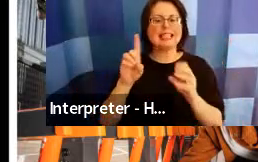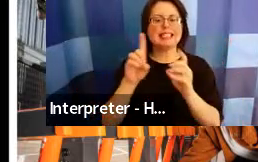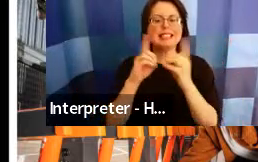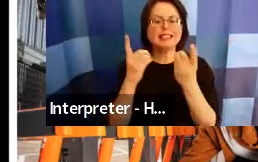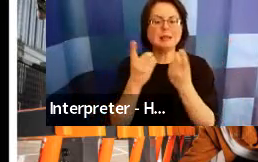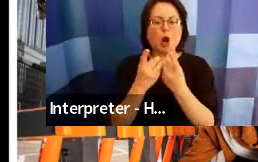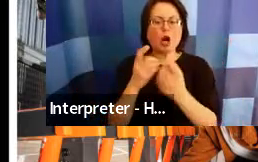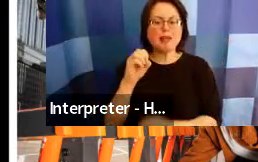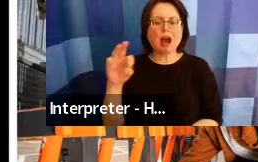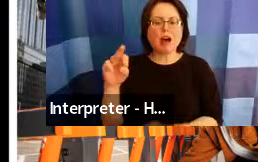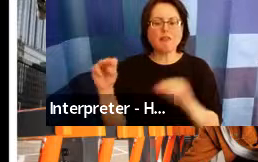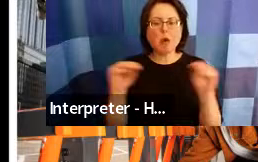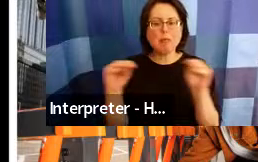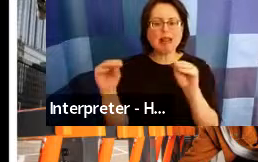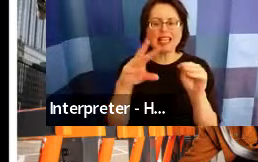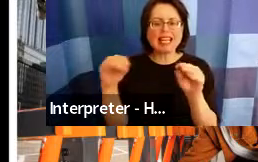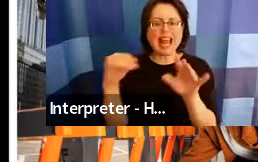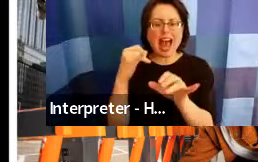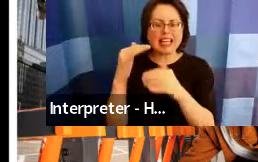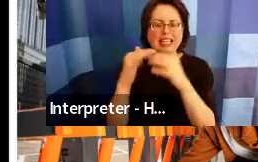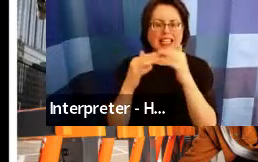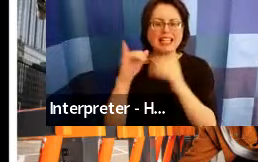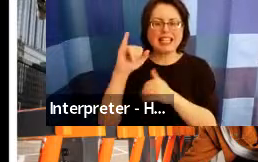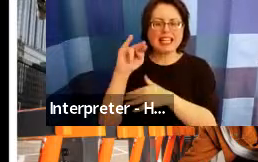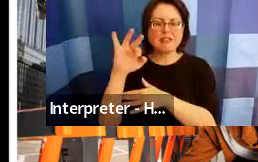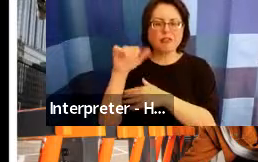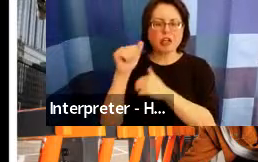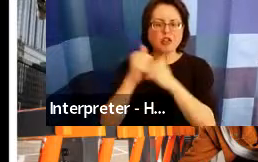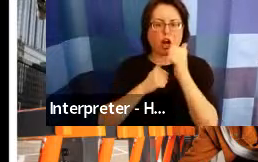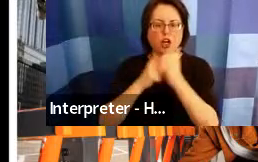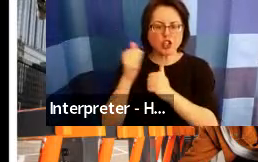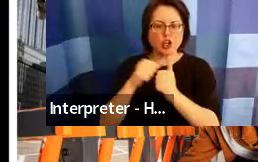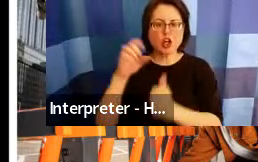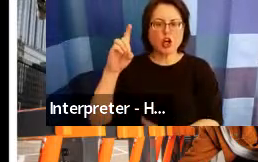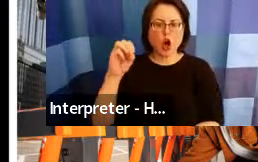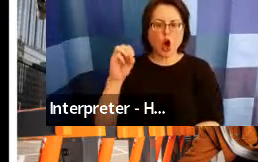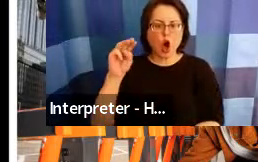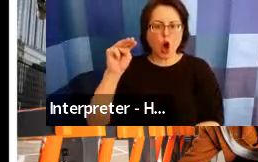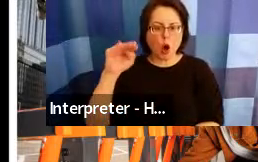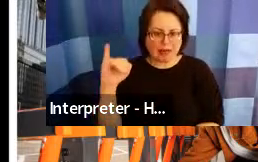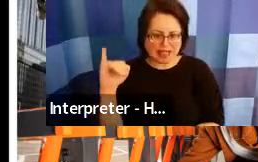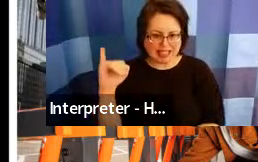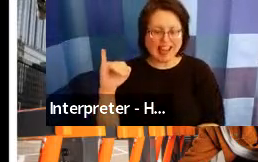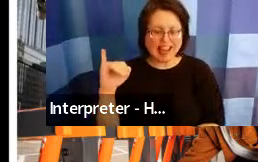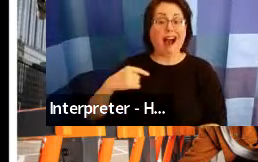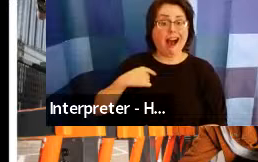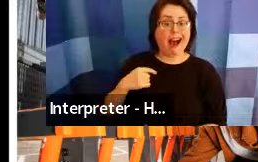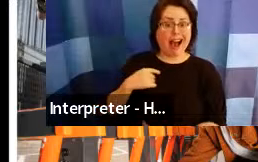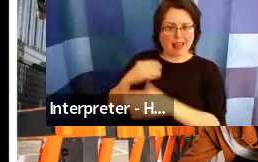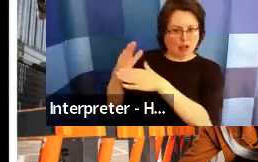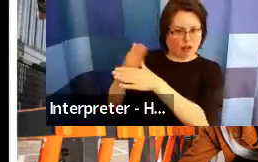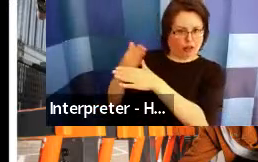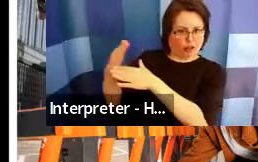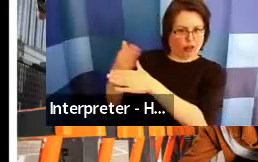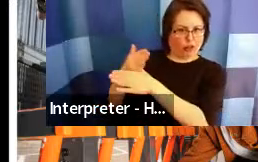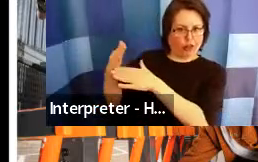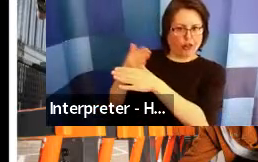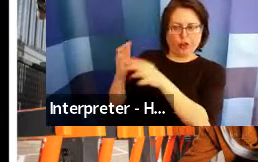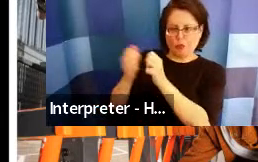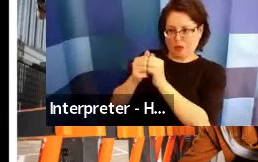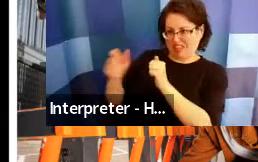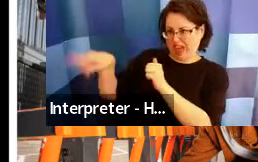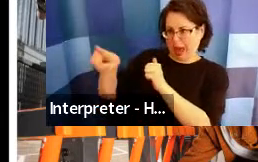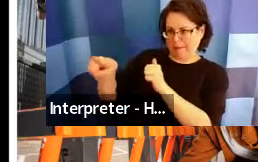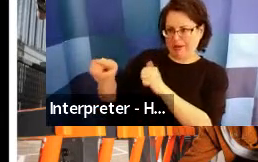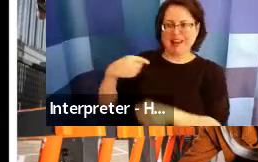DOMI, Department of Mobility and Infrastructure, which I kind of act as a liaison in my role between DOMI and